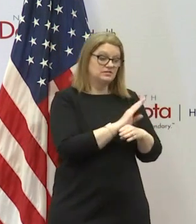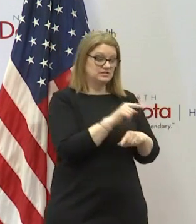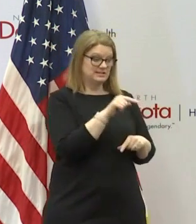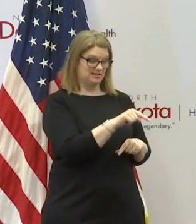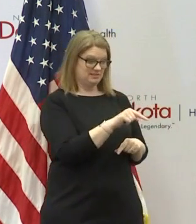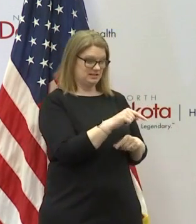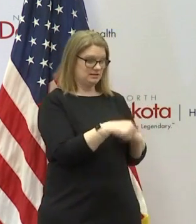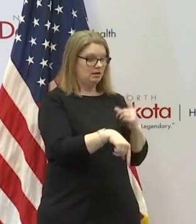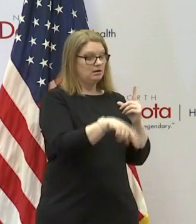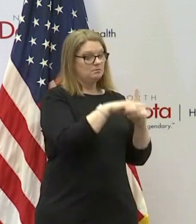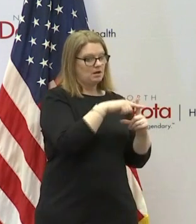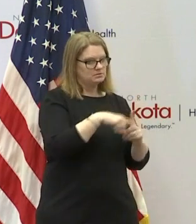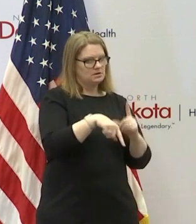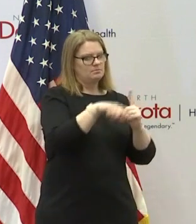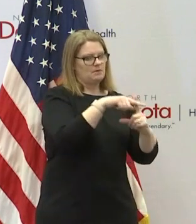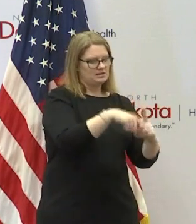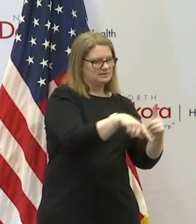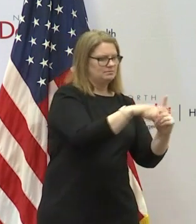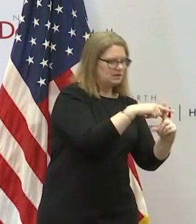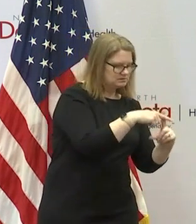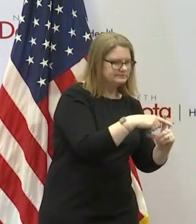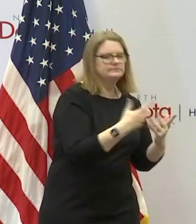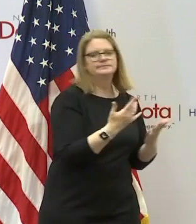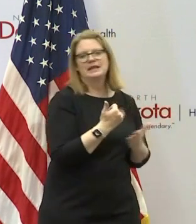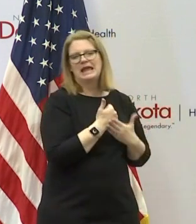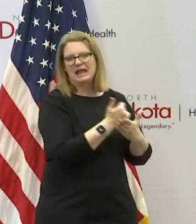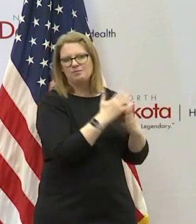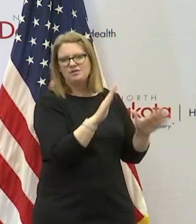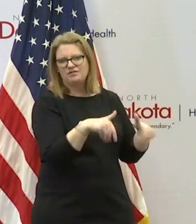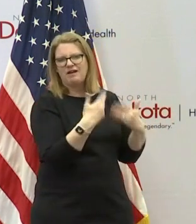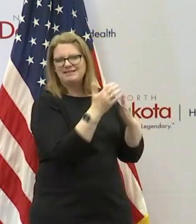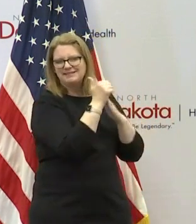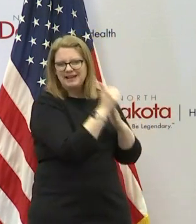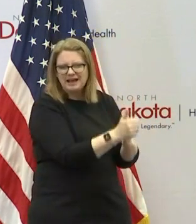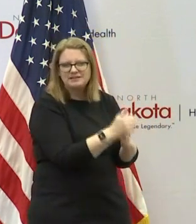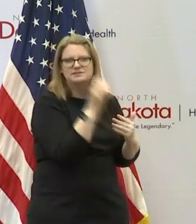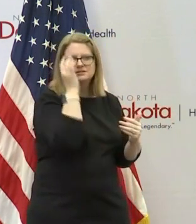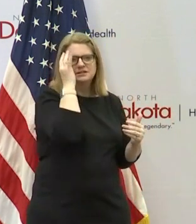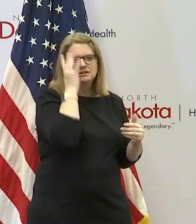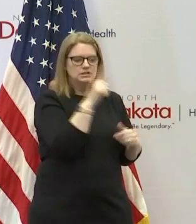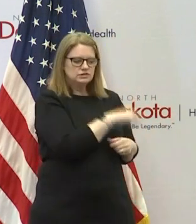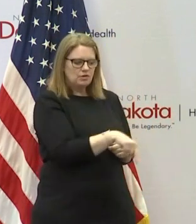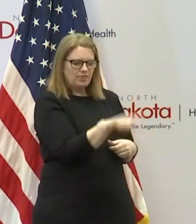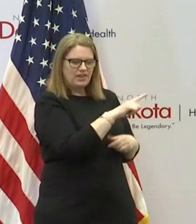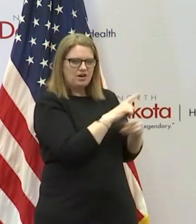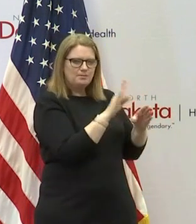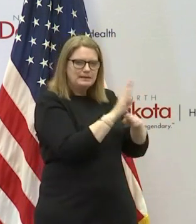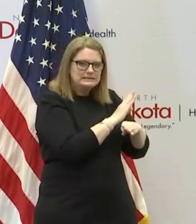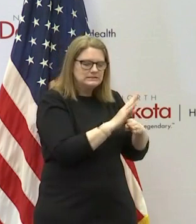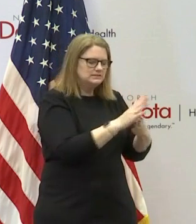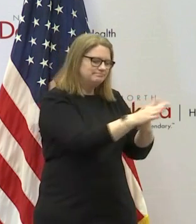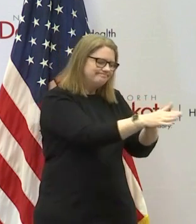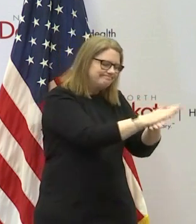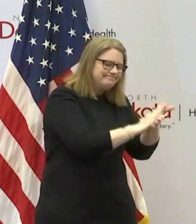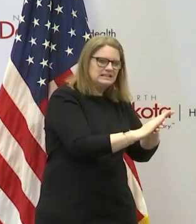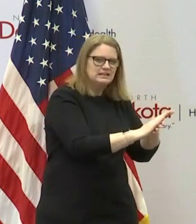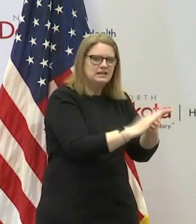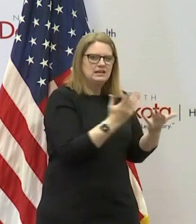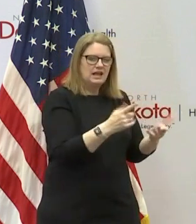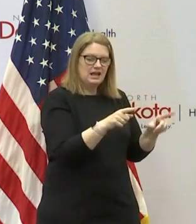positive cases to have guidance for them relative to disinfecting workplaces and making sure that they're following